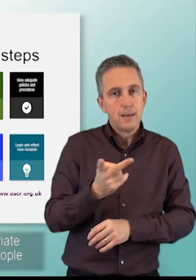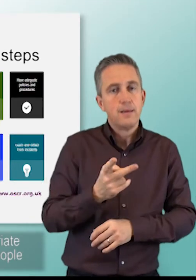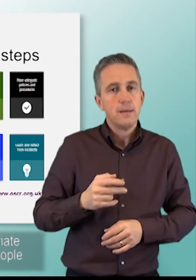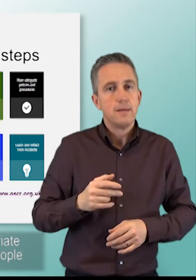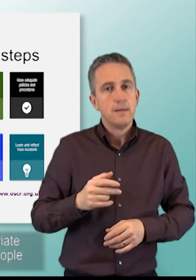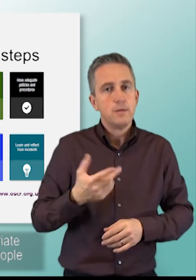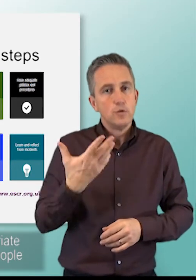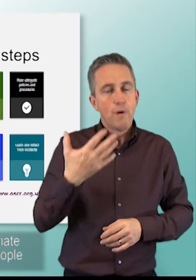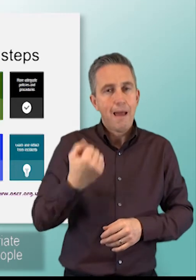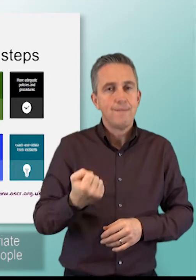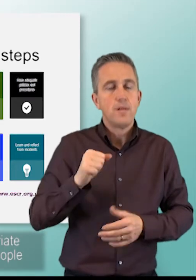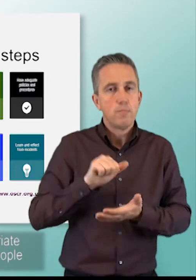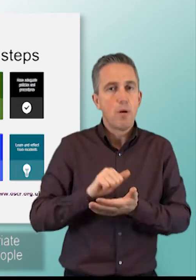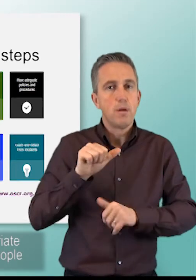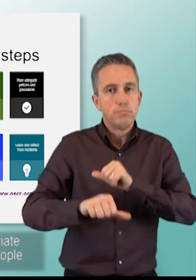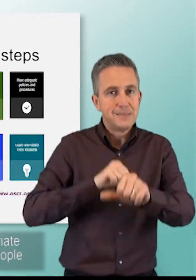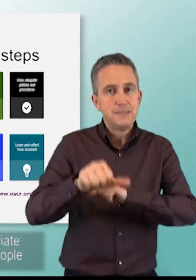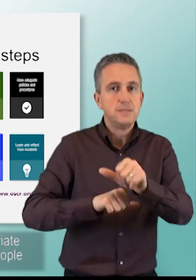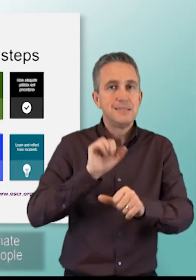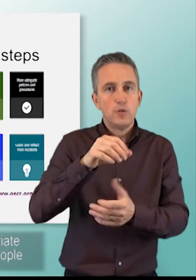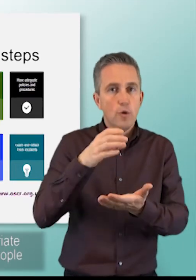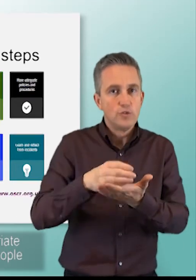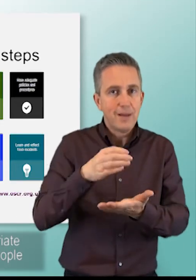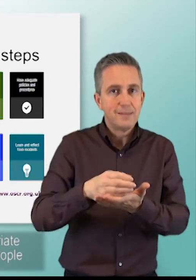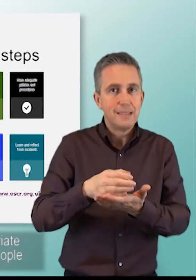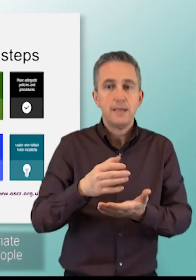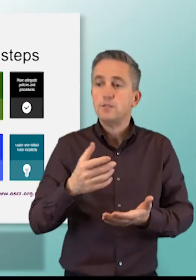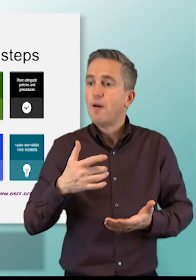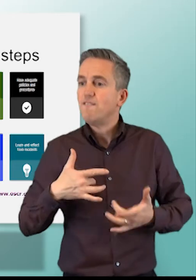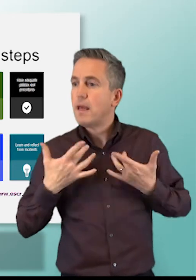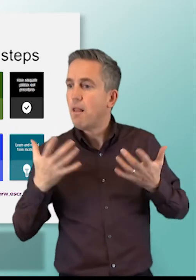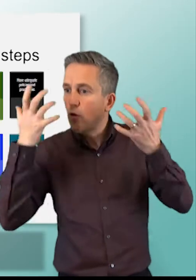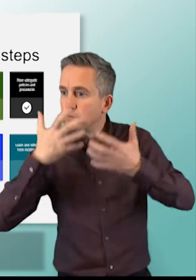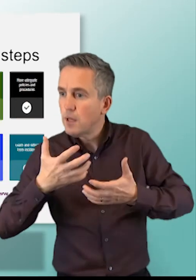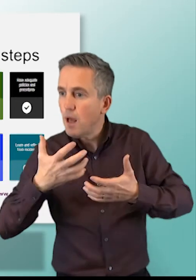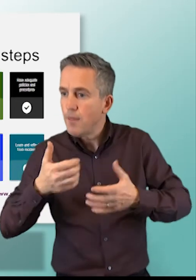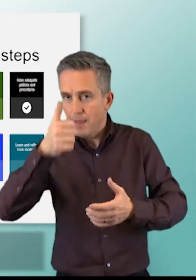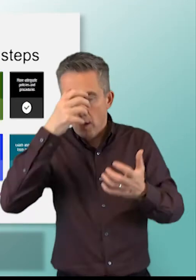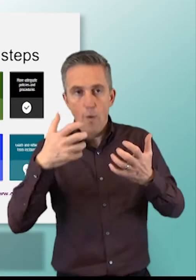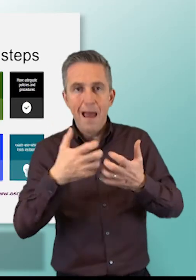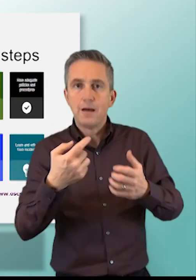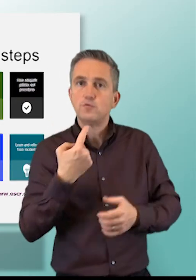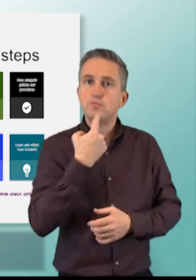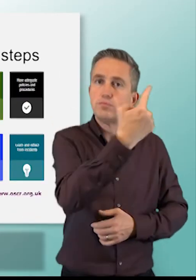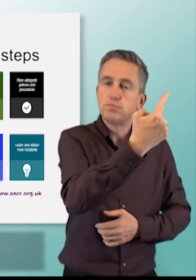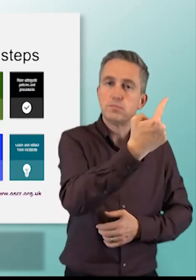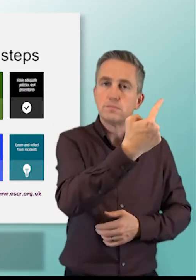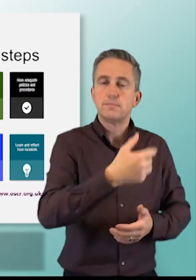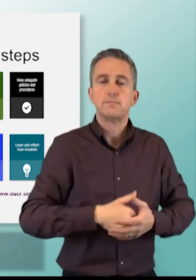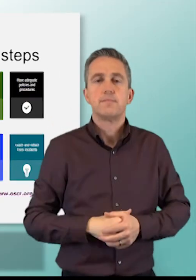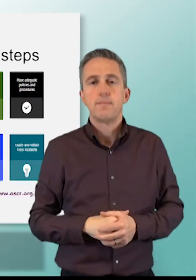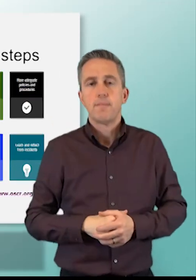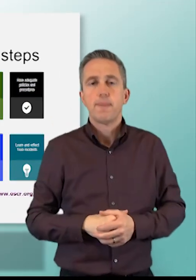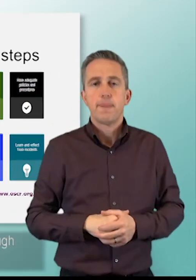that was also a big thing. Do you have the appropriate procedures within the charity to make sure that people can raise concerns safely and they feel confident in being able to do